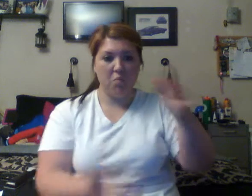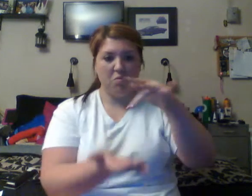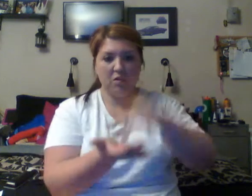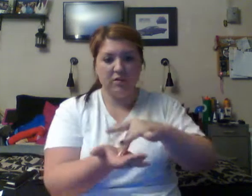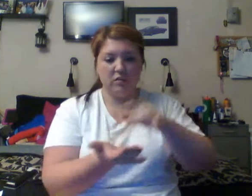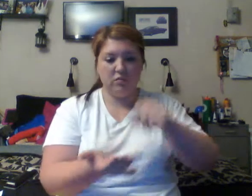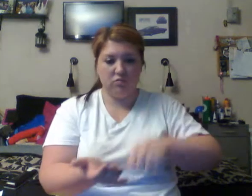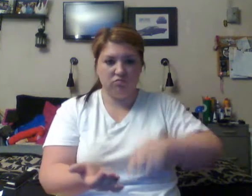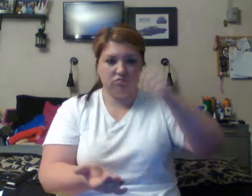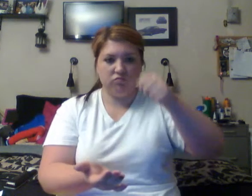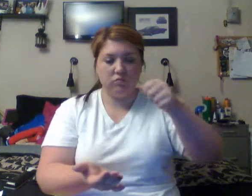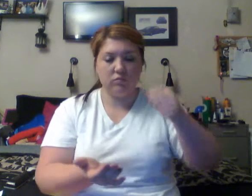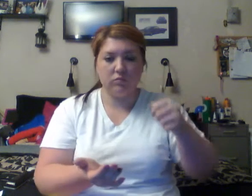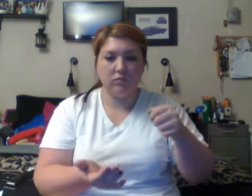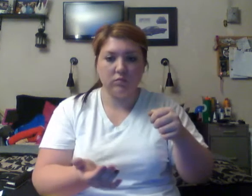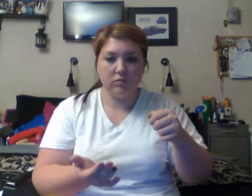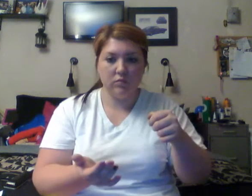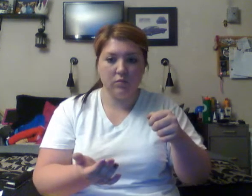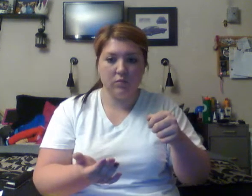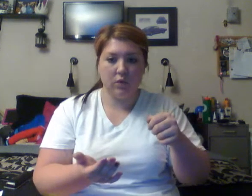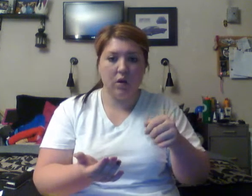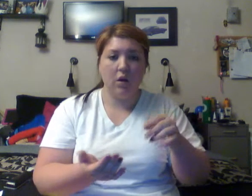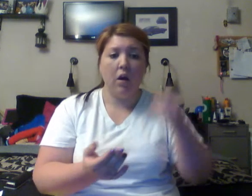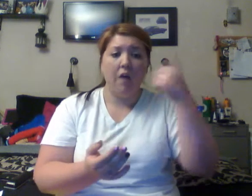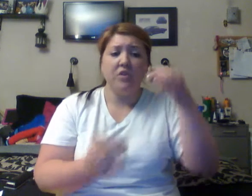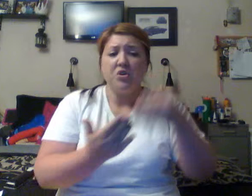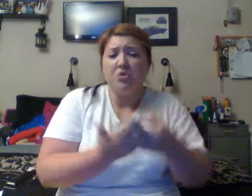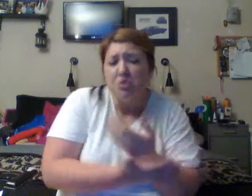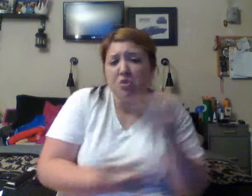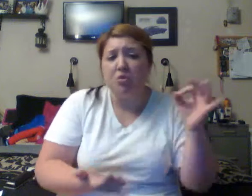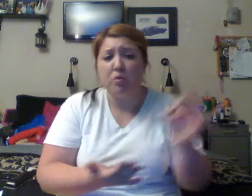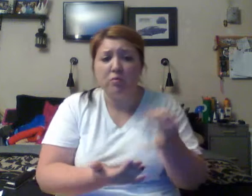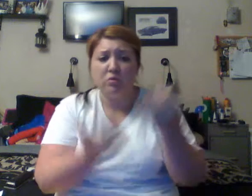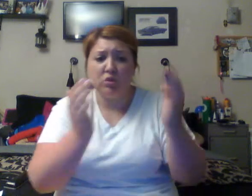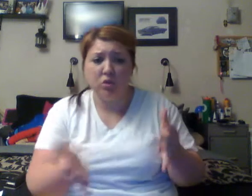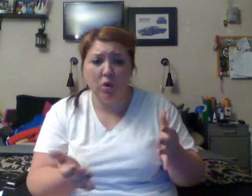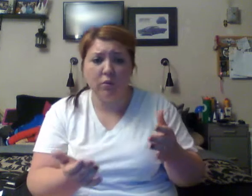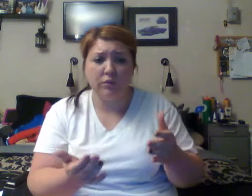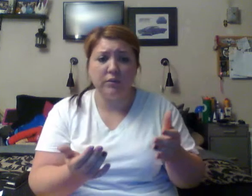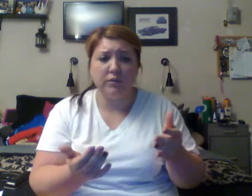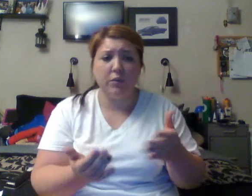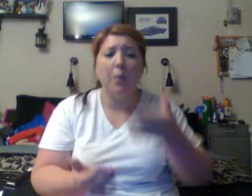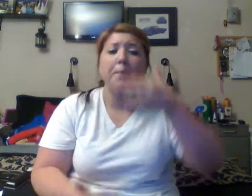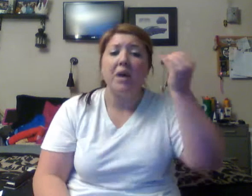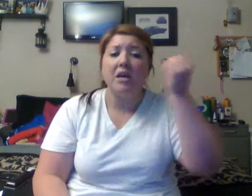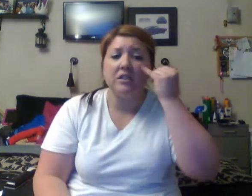So what you're going to do, and I think for new sewers it's probably best to do what we call a basting first. And a